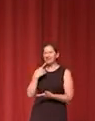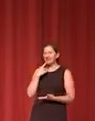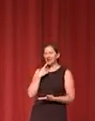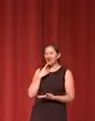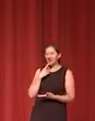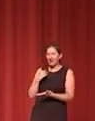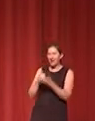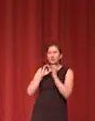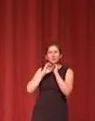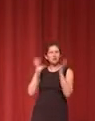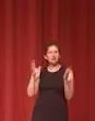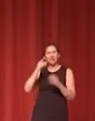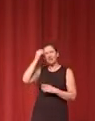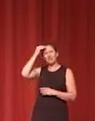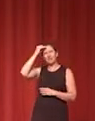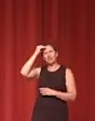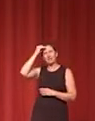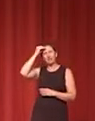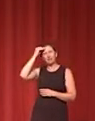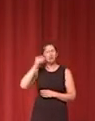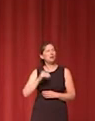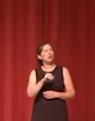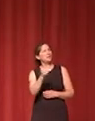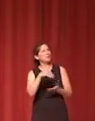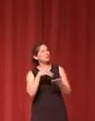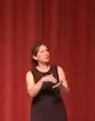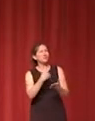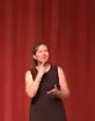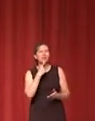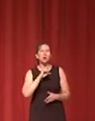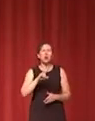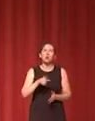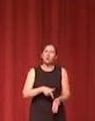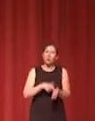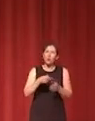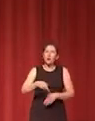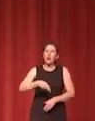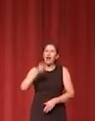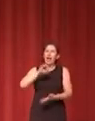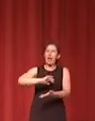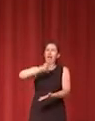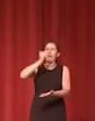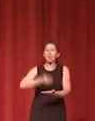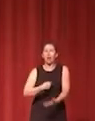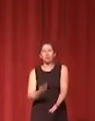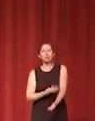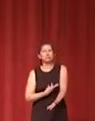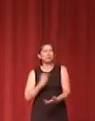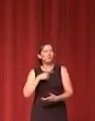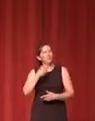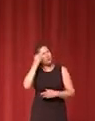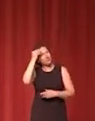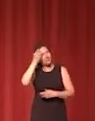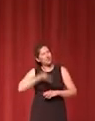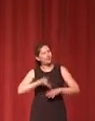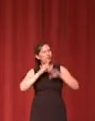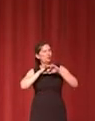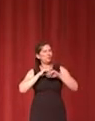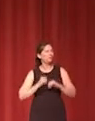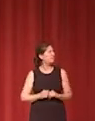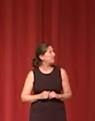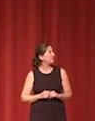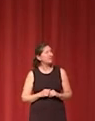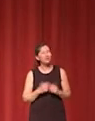and the other one showed only in the high dose group. So again, there was excitement about it, but still not great results. Next